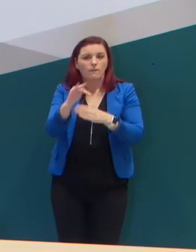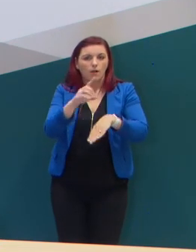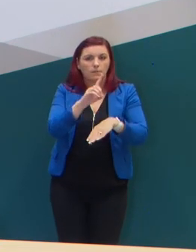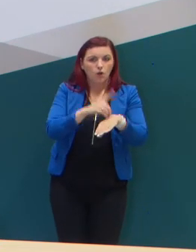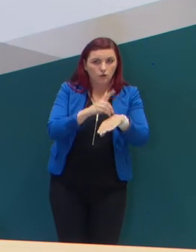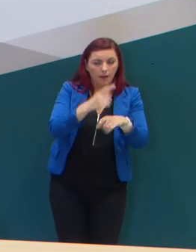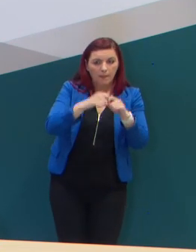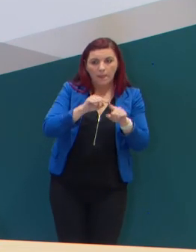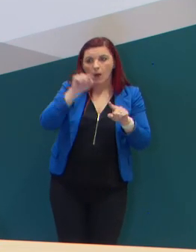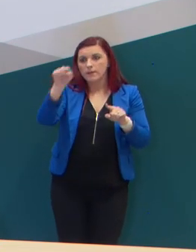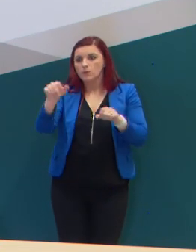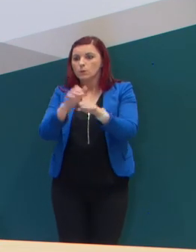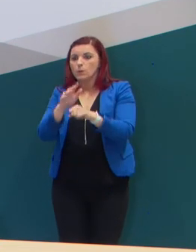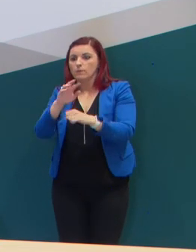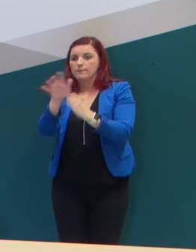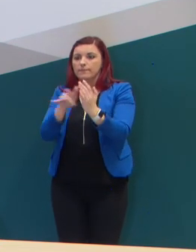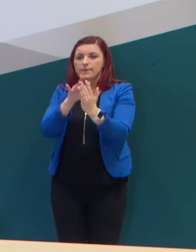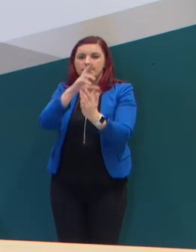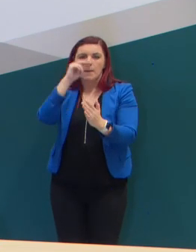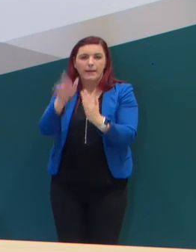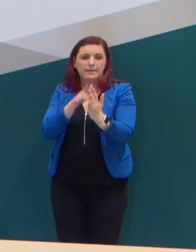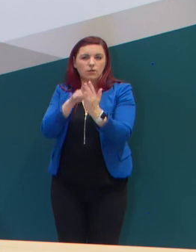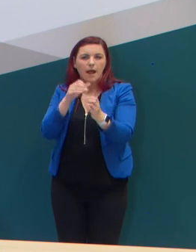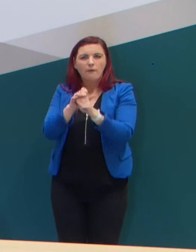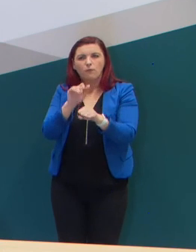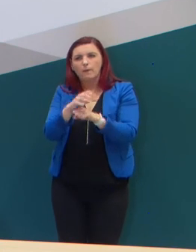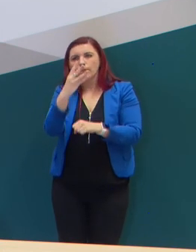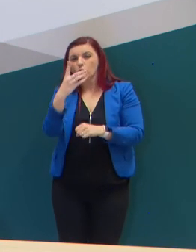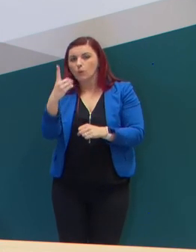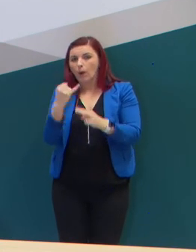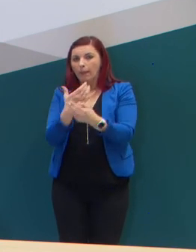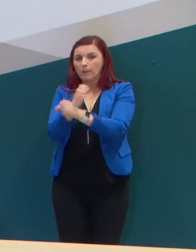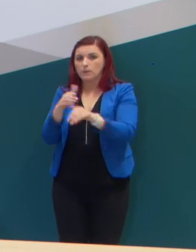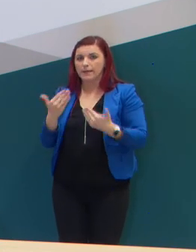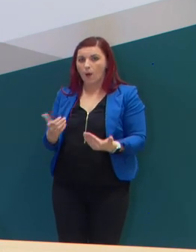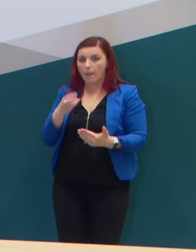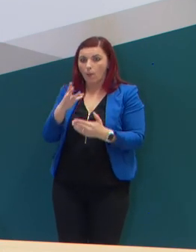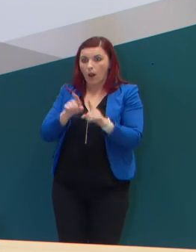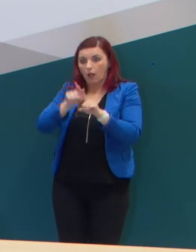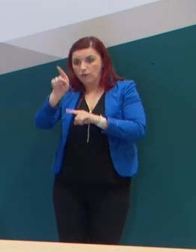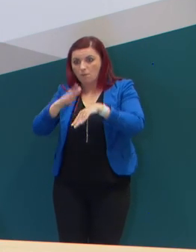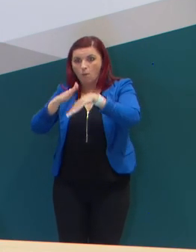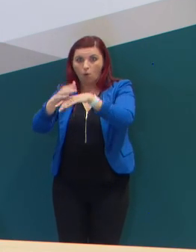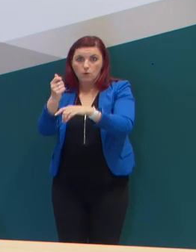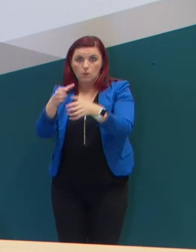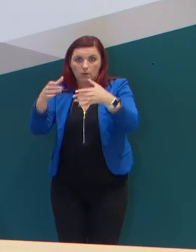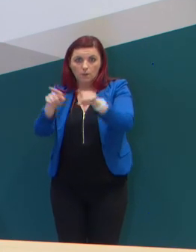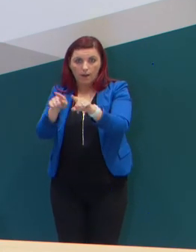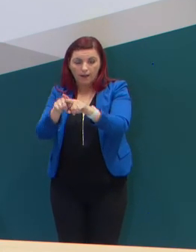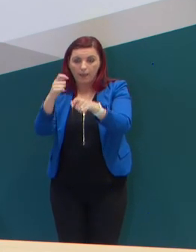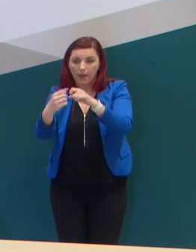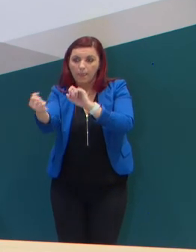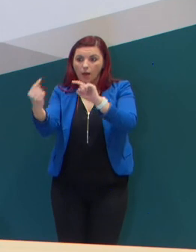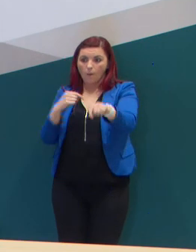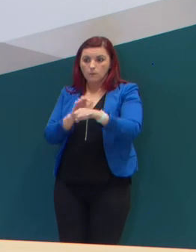centre. So there's up to 41 sampling centres in the community. So that's significantly increased capacity at that element. And then the sample itself comes to